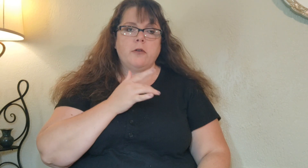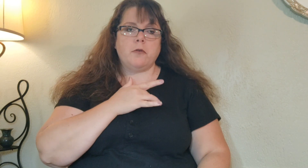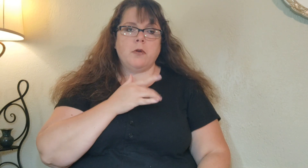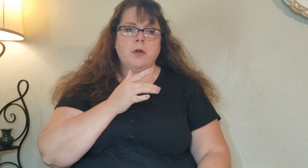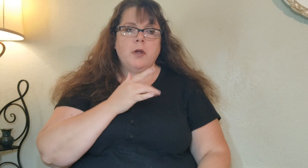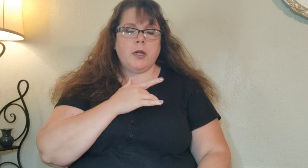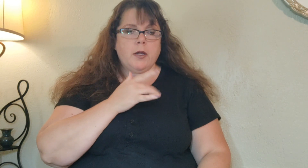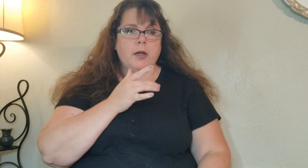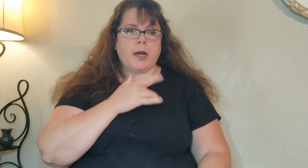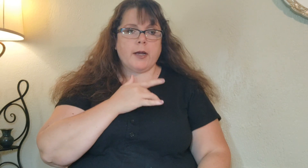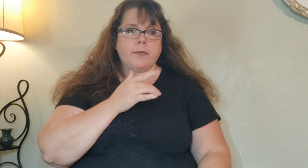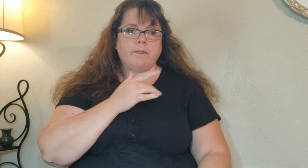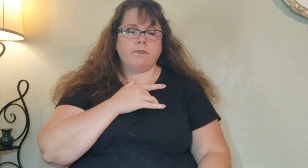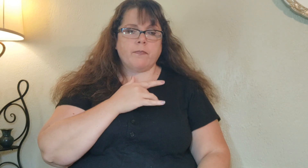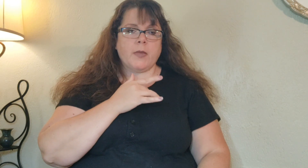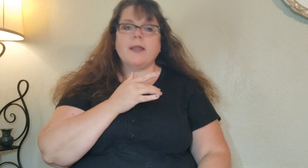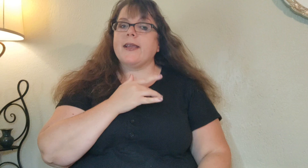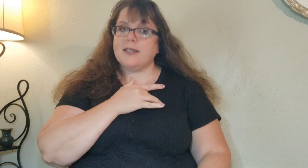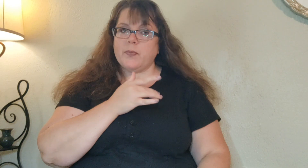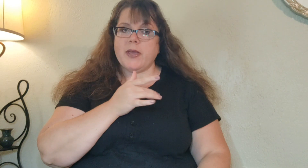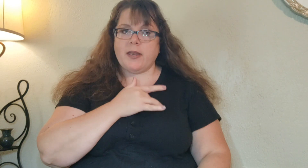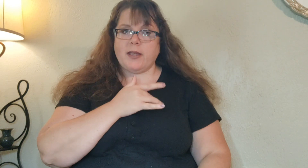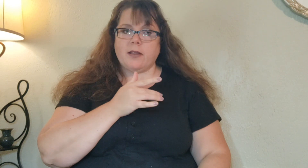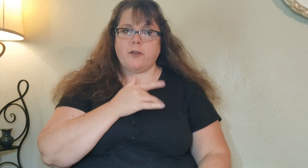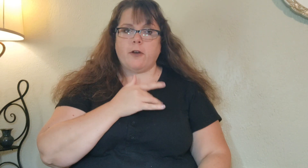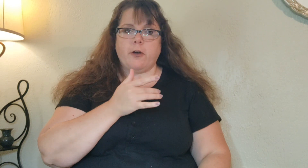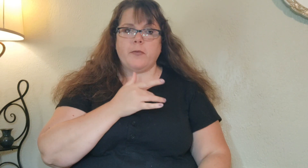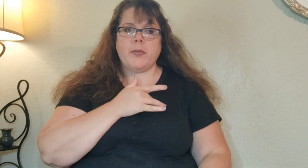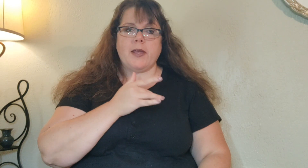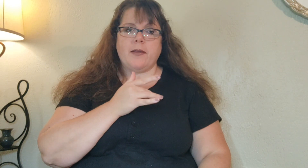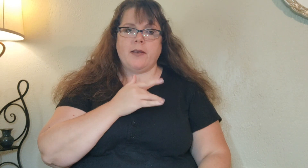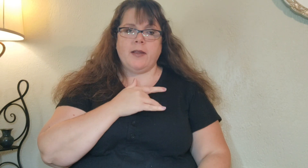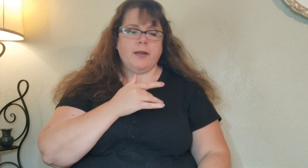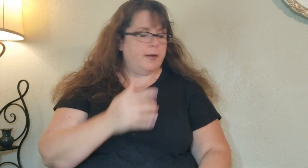do like it's beating, your heartbeat.